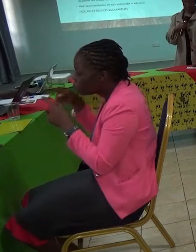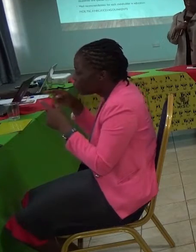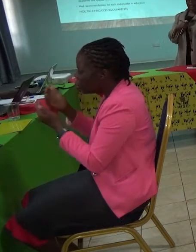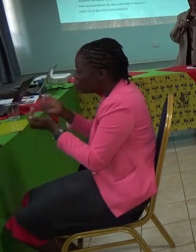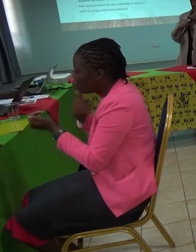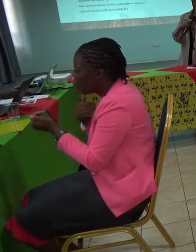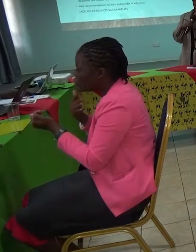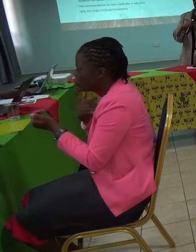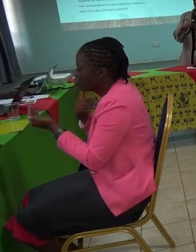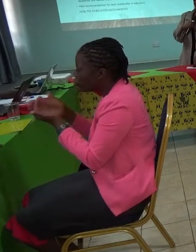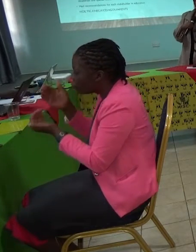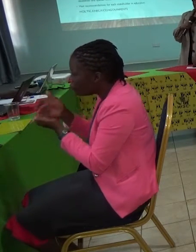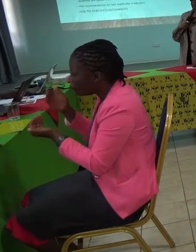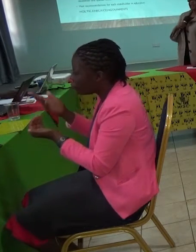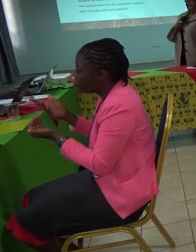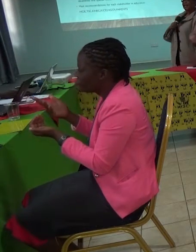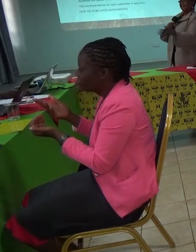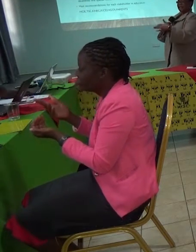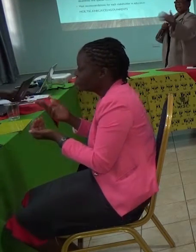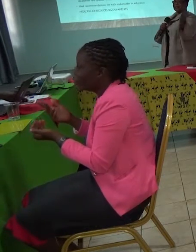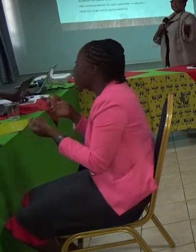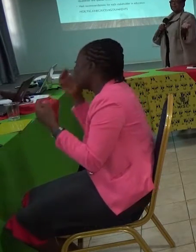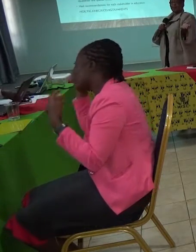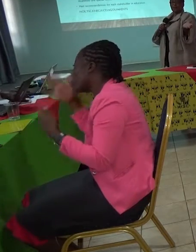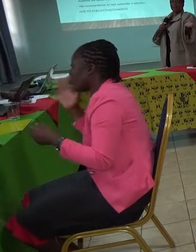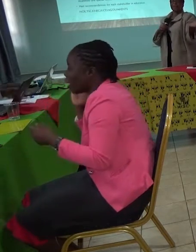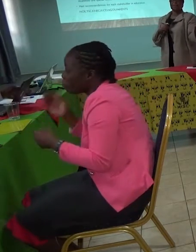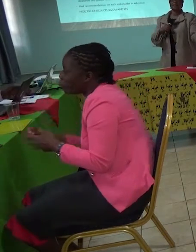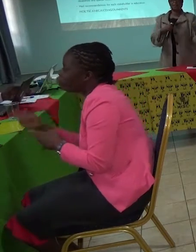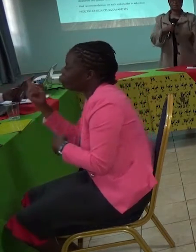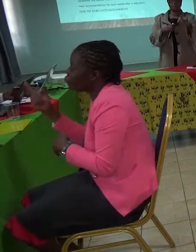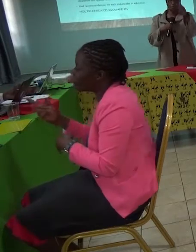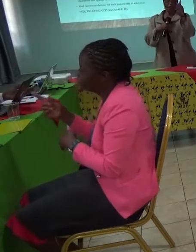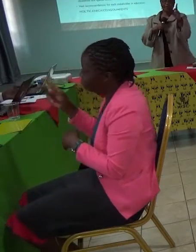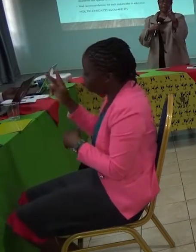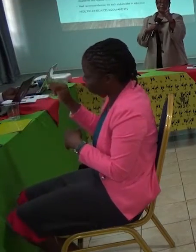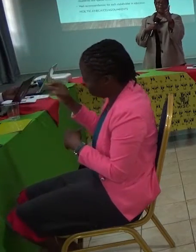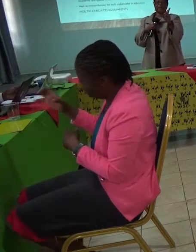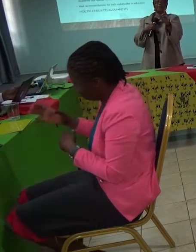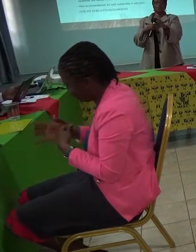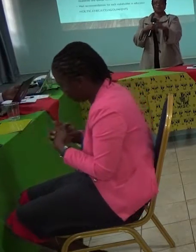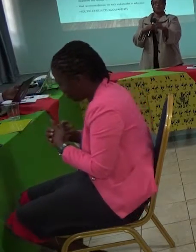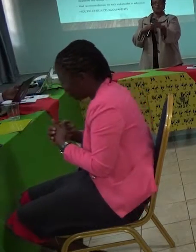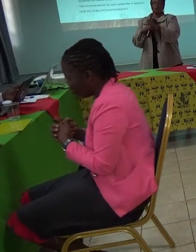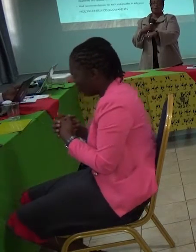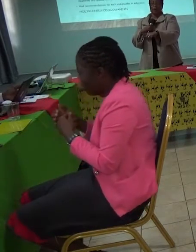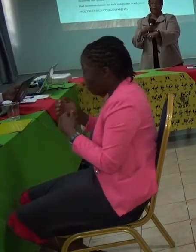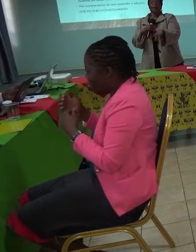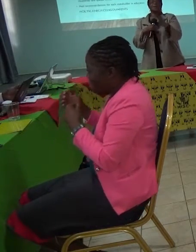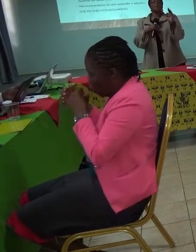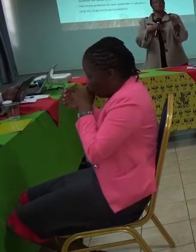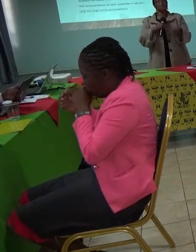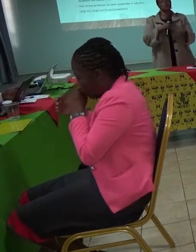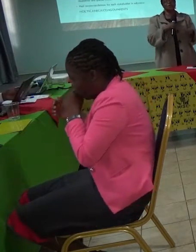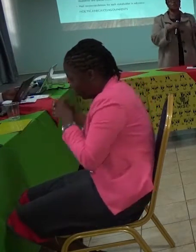accommodated. Where this blanket statement of 30 minutes extra for everybody, it is not one size fits all.